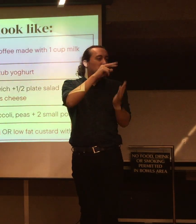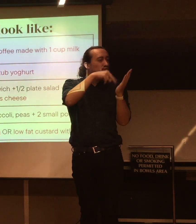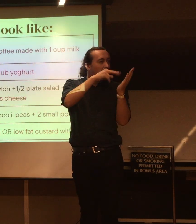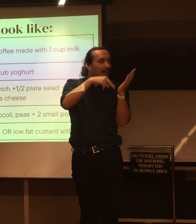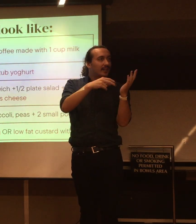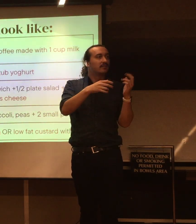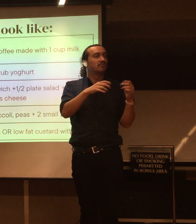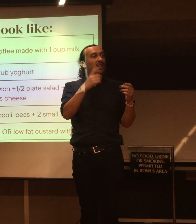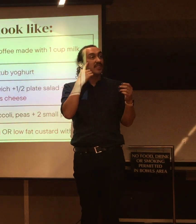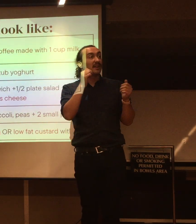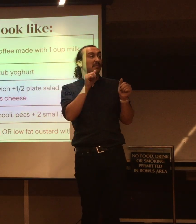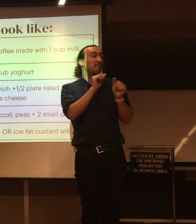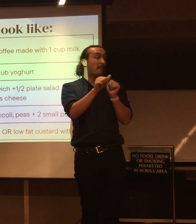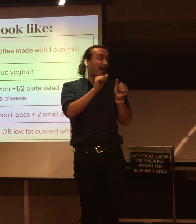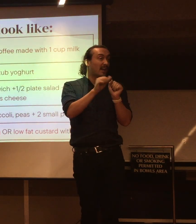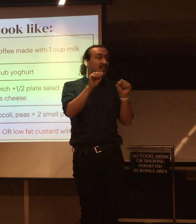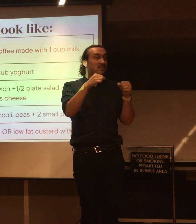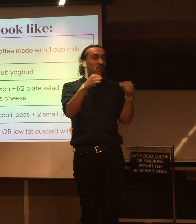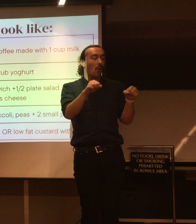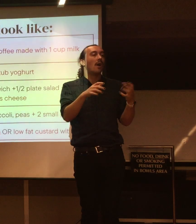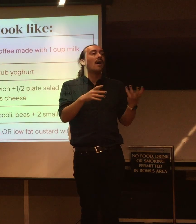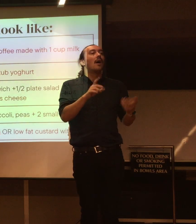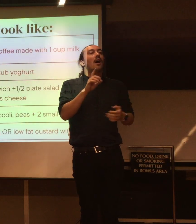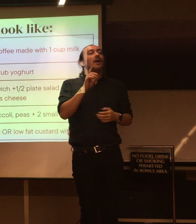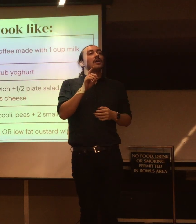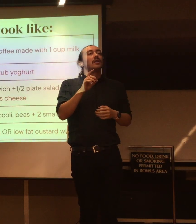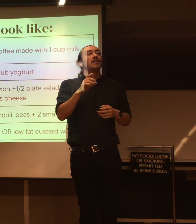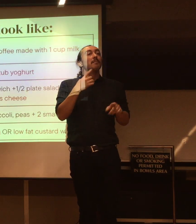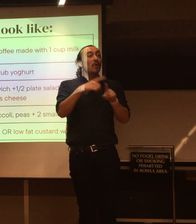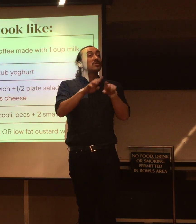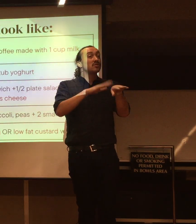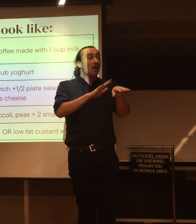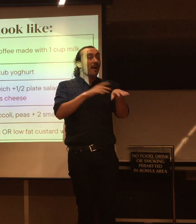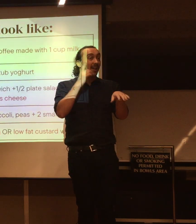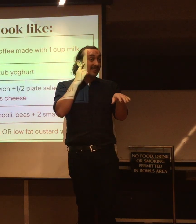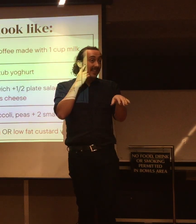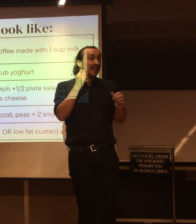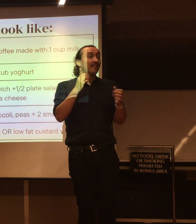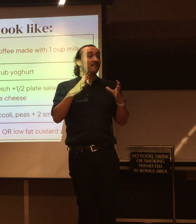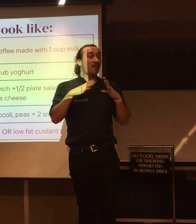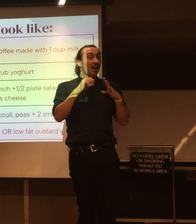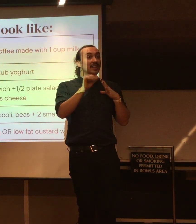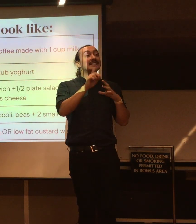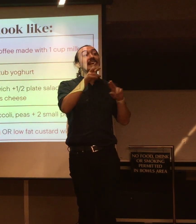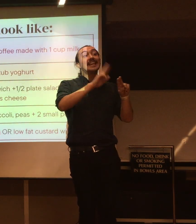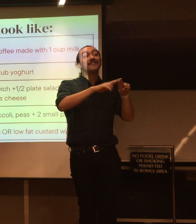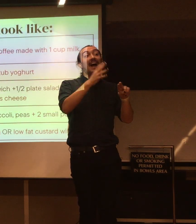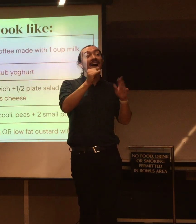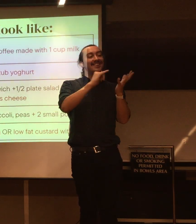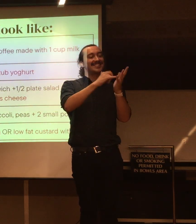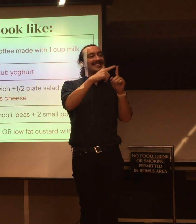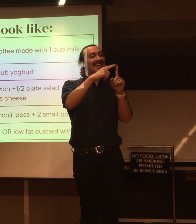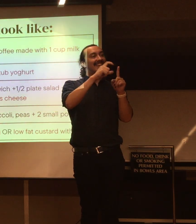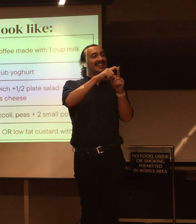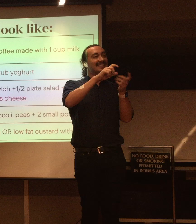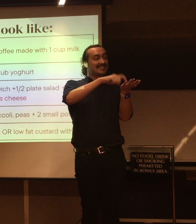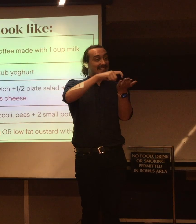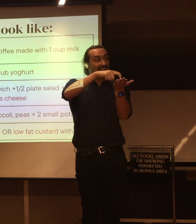Generally, I think it's fine. But if it has seeds in it, it's even better.